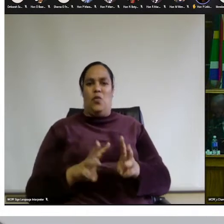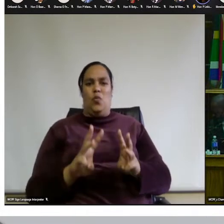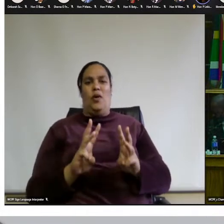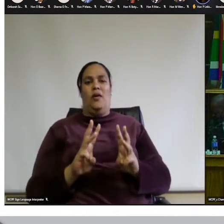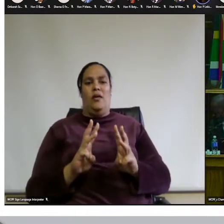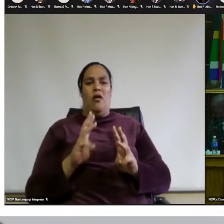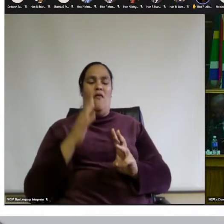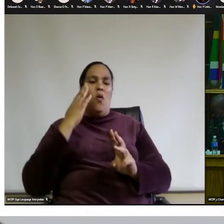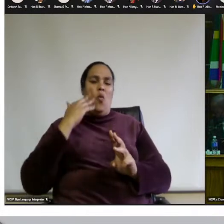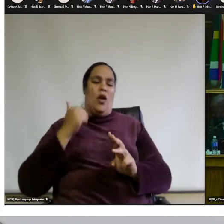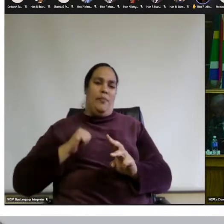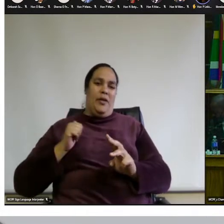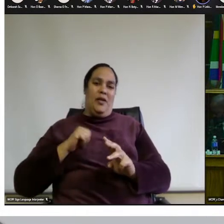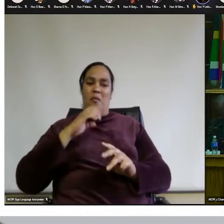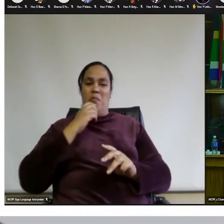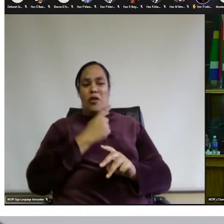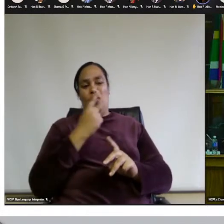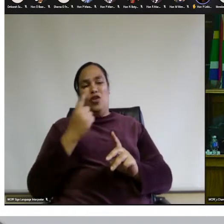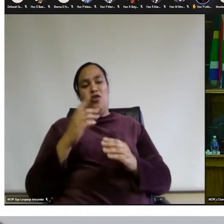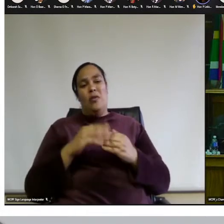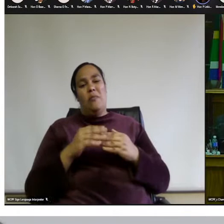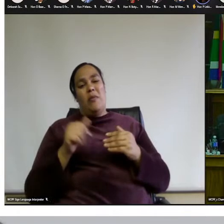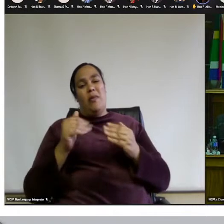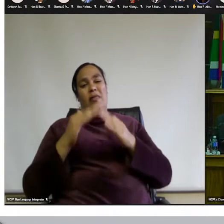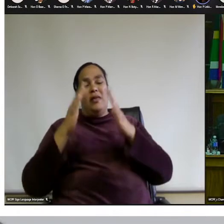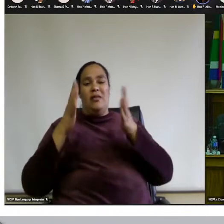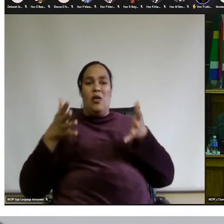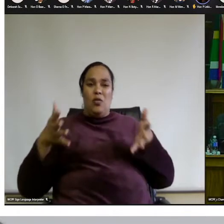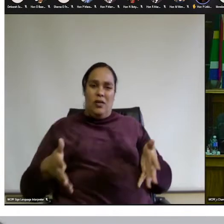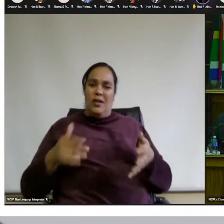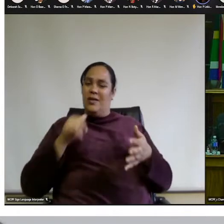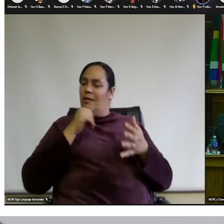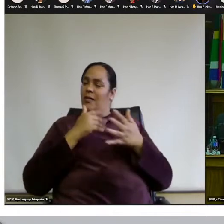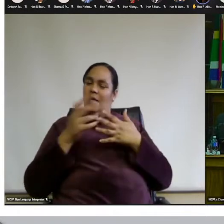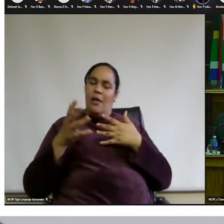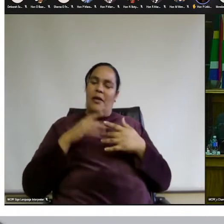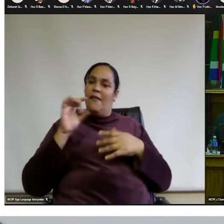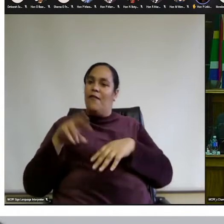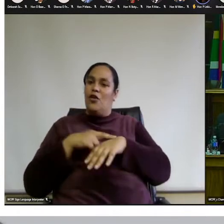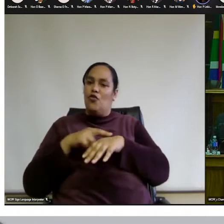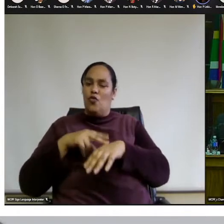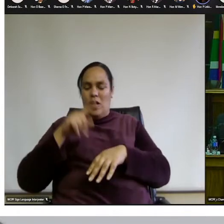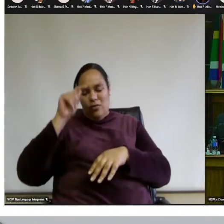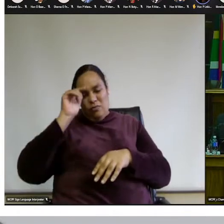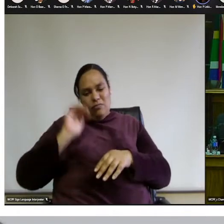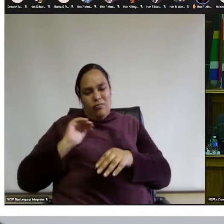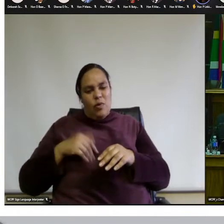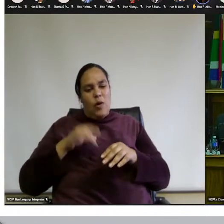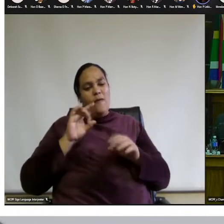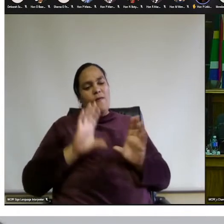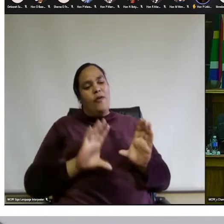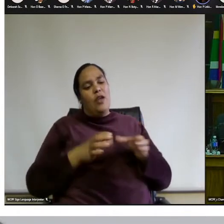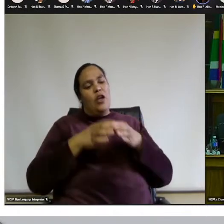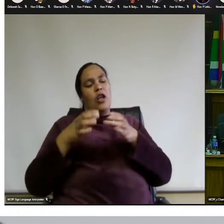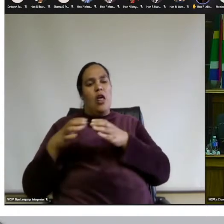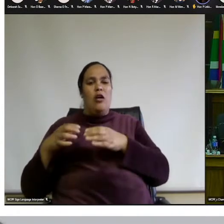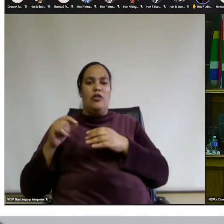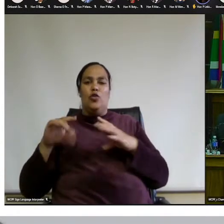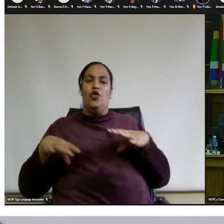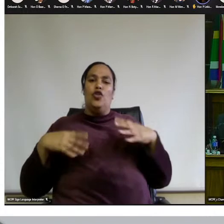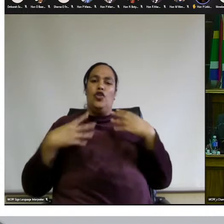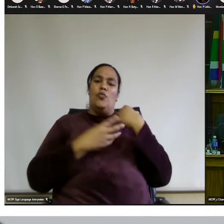privilege. Every single member of this House, no matter what race, gender, or class, may pose questions,